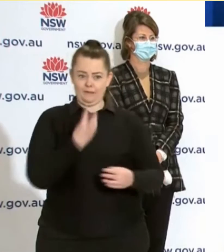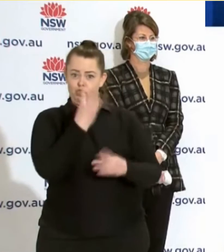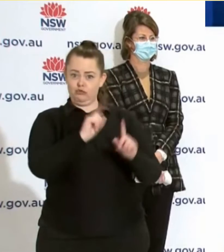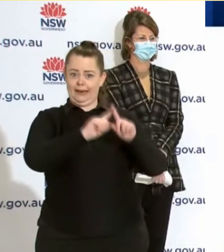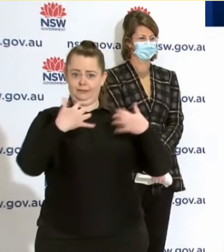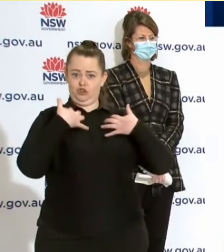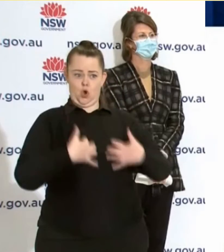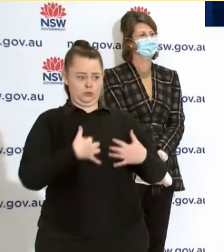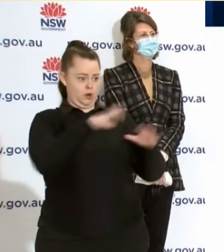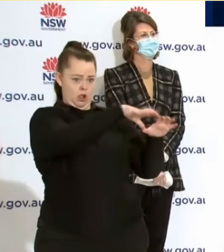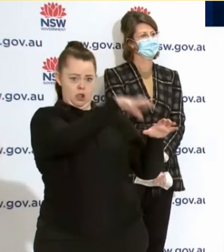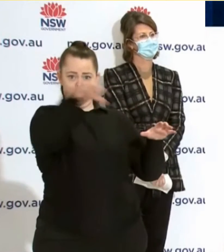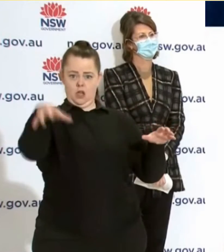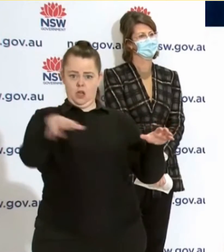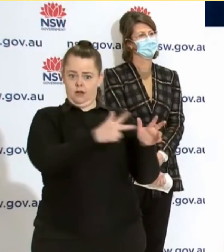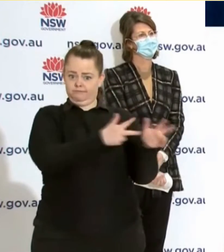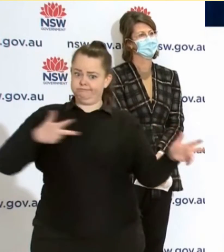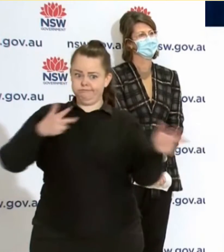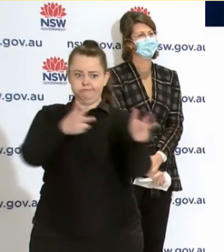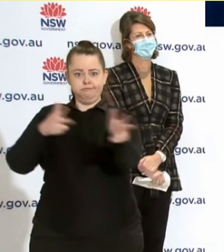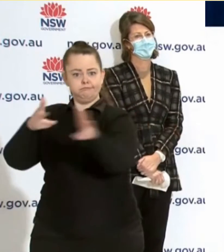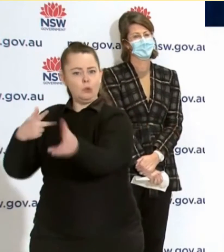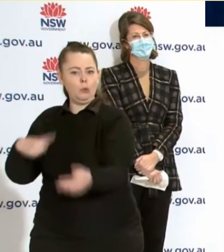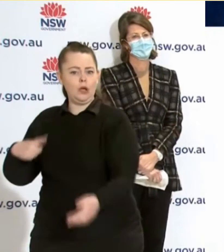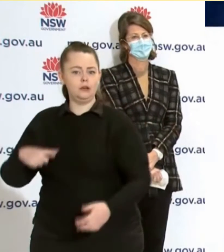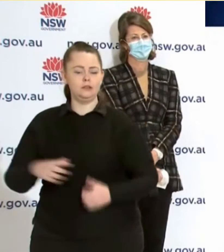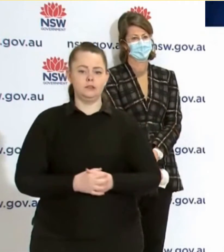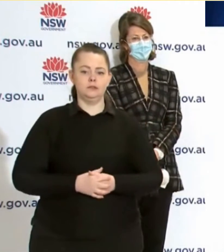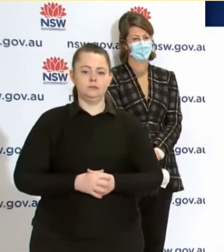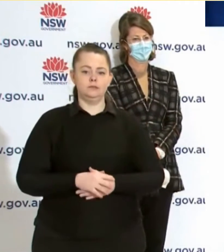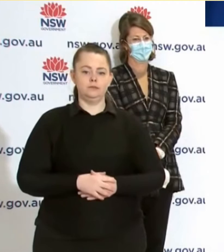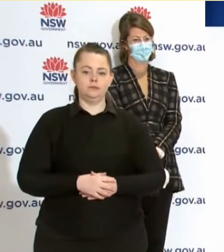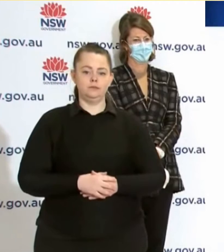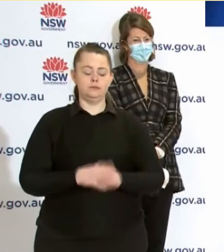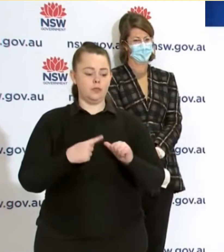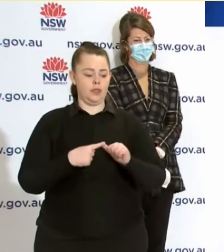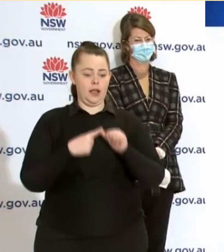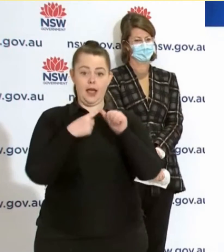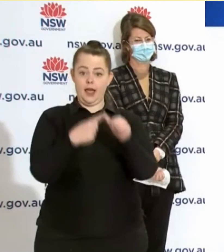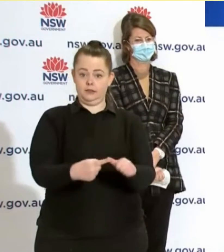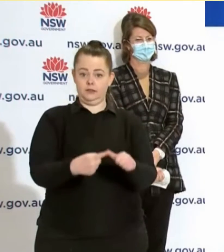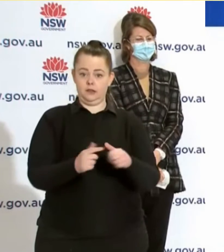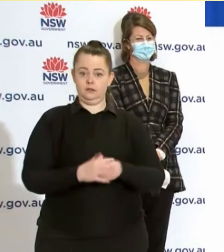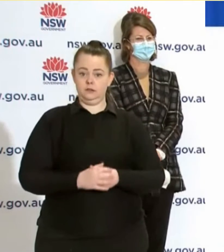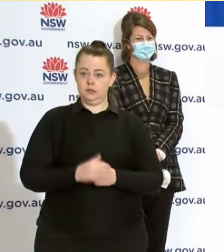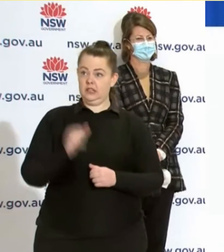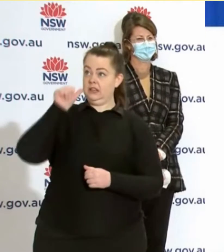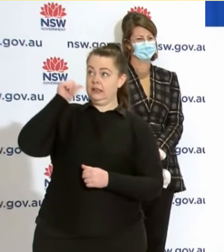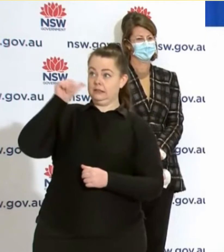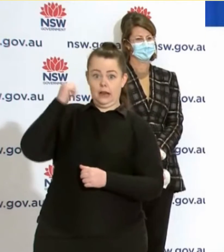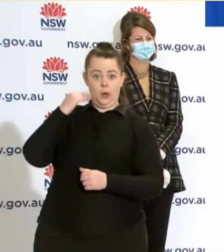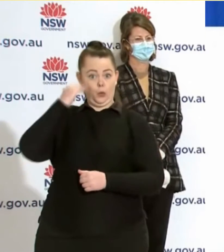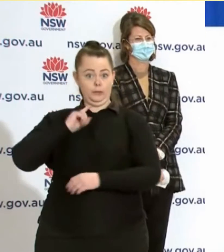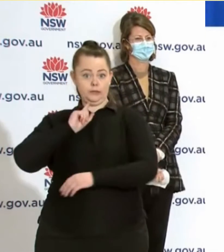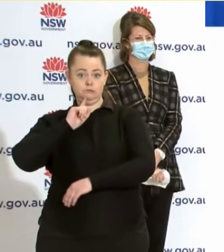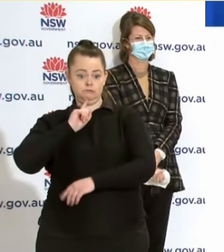look, Dr Nguyen was here yesterday. She's one of the key specialists that's in charge of or part of the team that monitors all of our